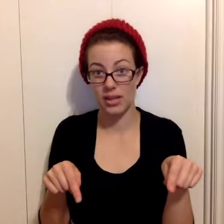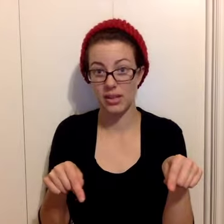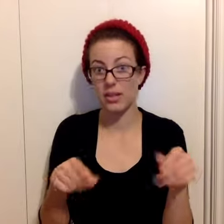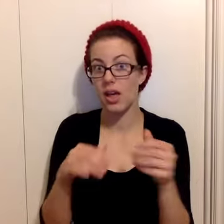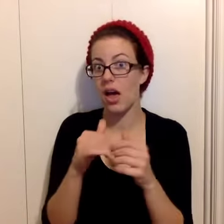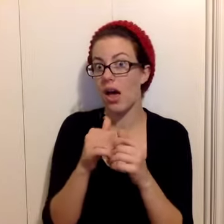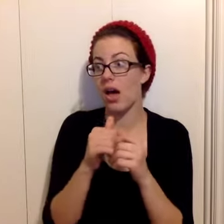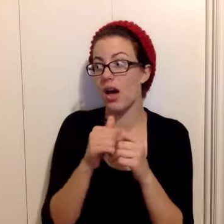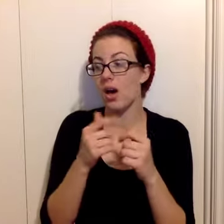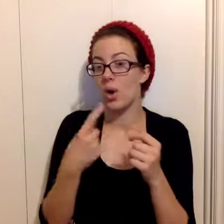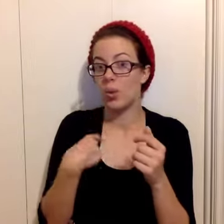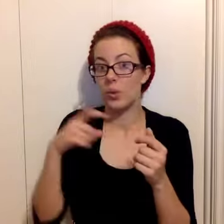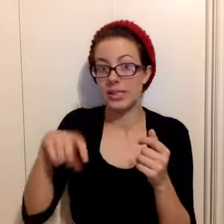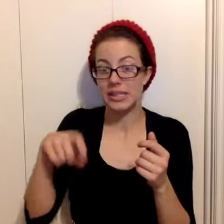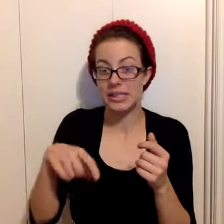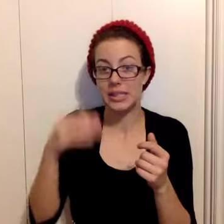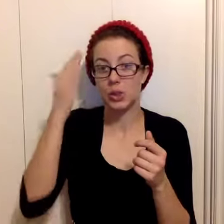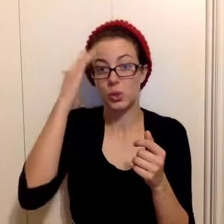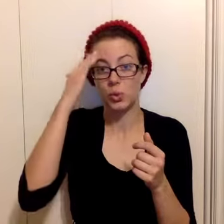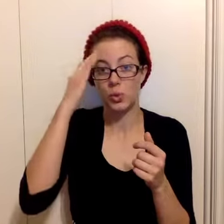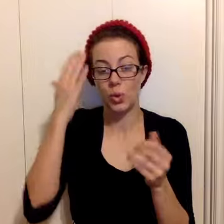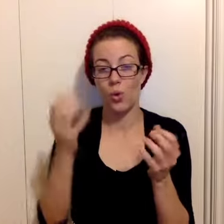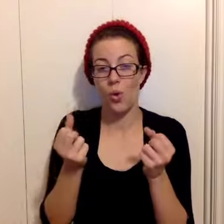Mr. Jones wants the floor to be.